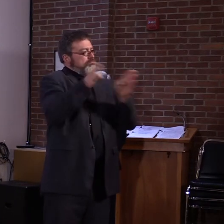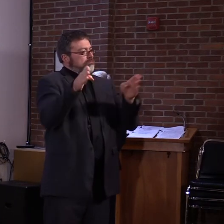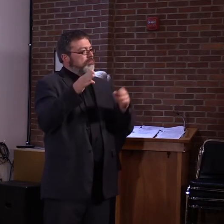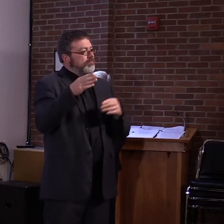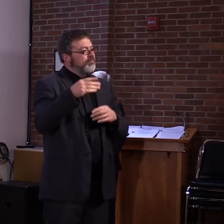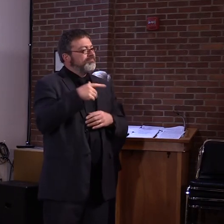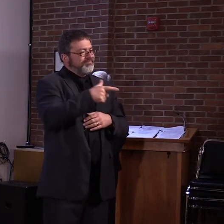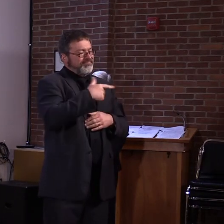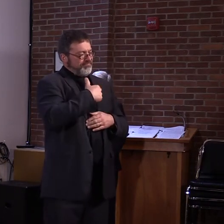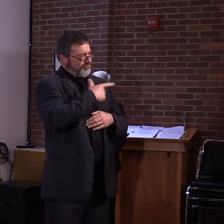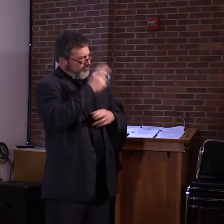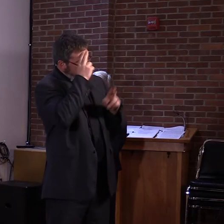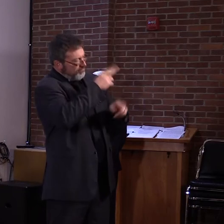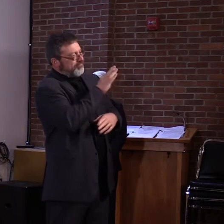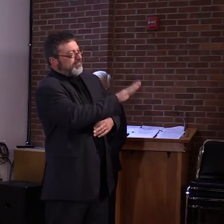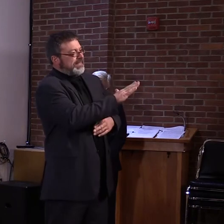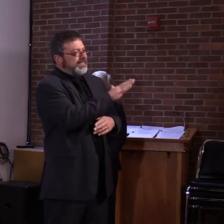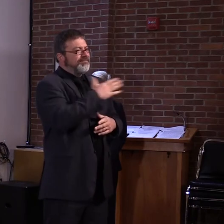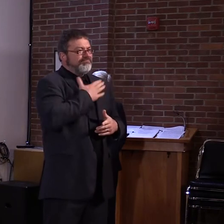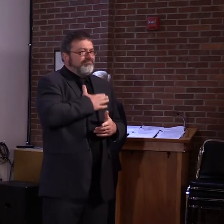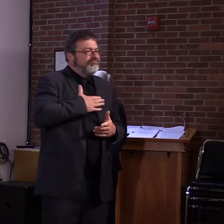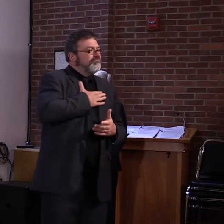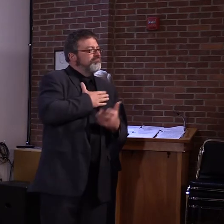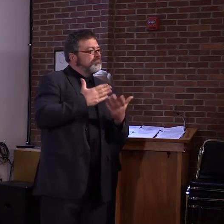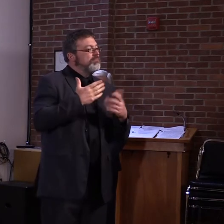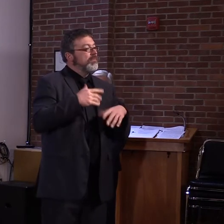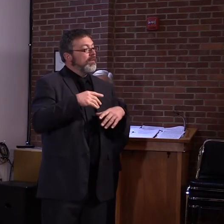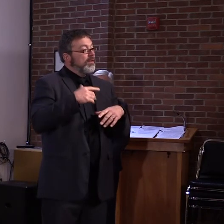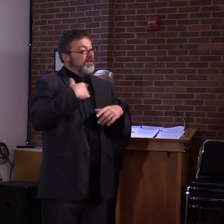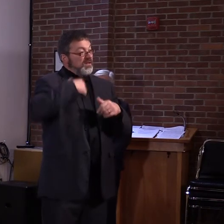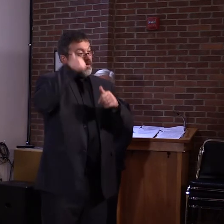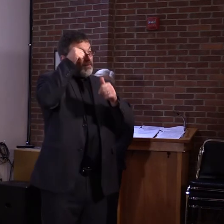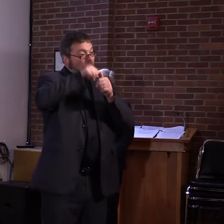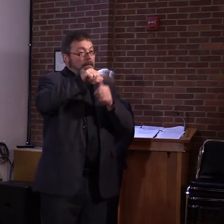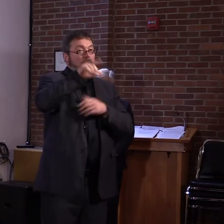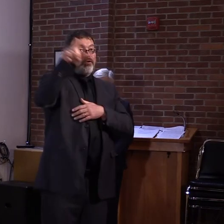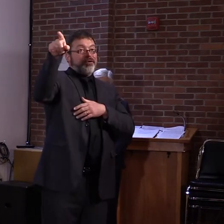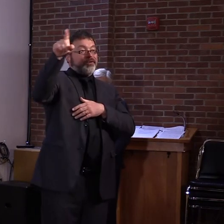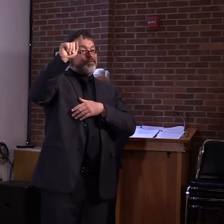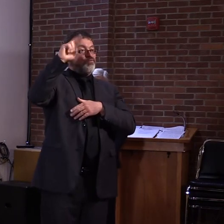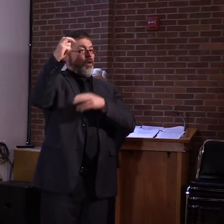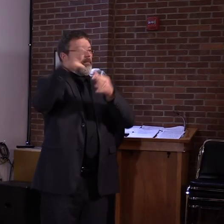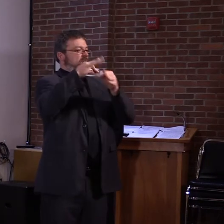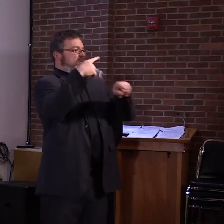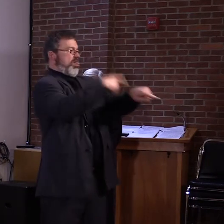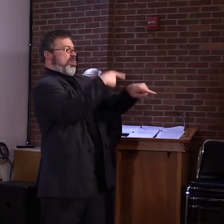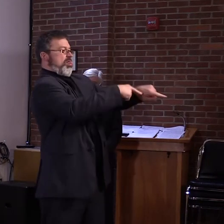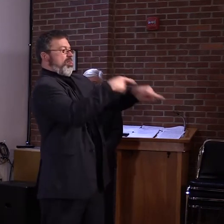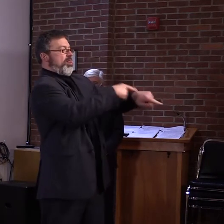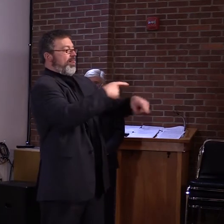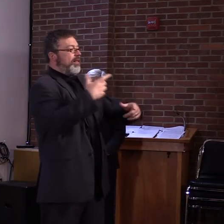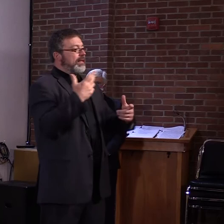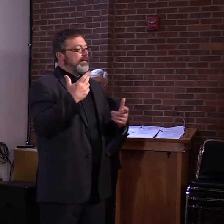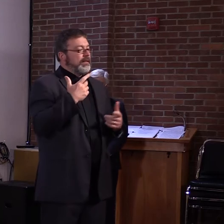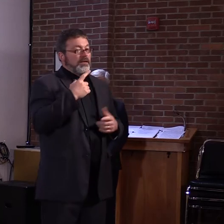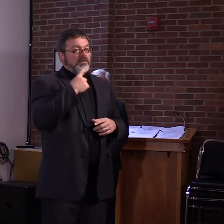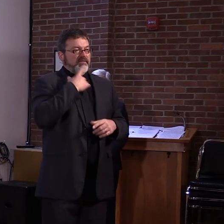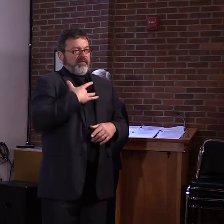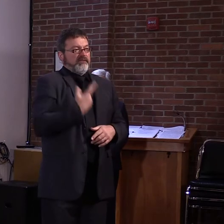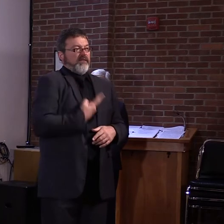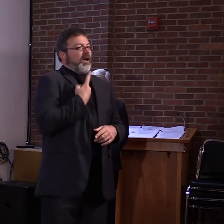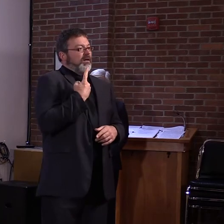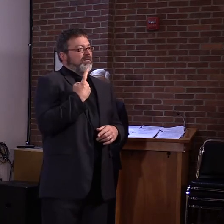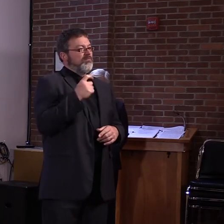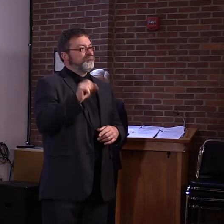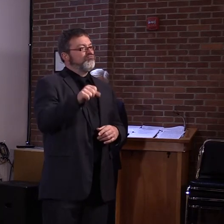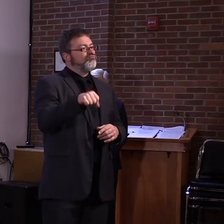and our country. And I remember some of the statements he made about him in particular and I take great offense to that. So in